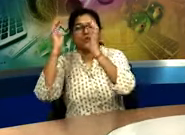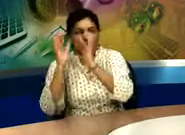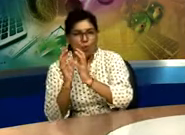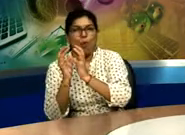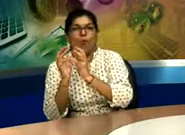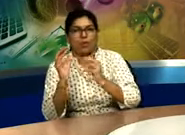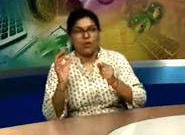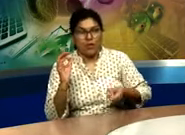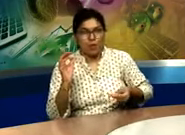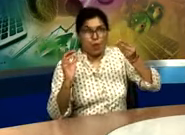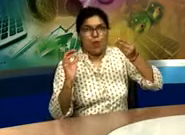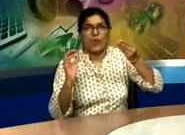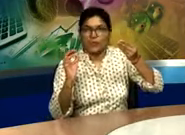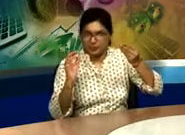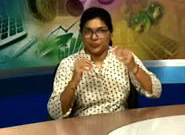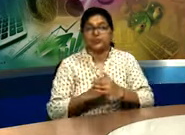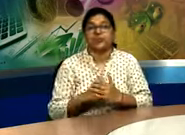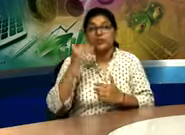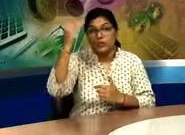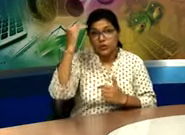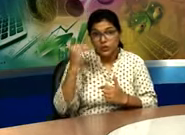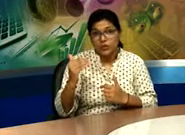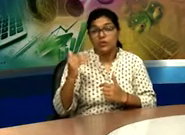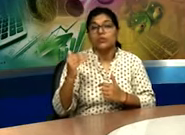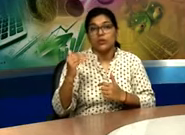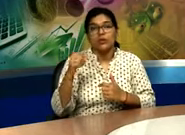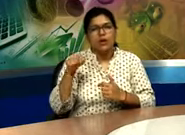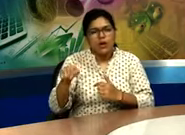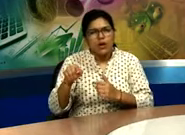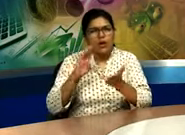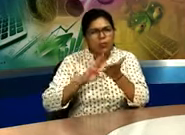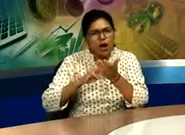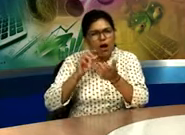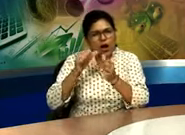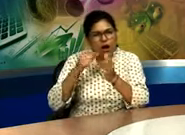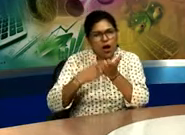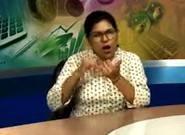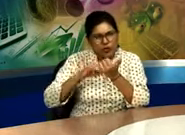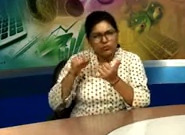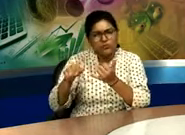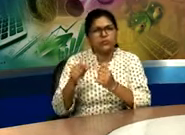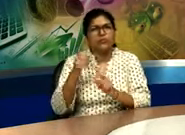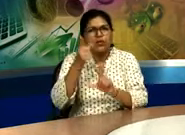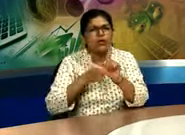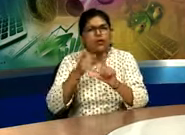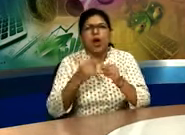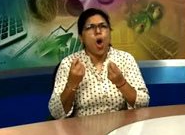Earth, our planet, is the bigger planet as compared to planet Mars.